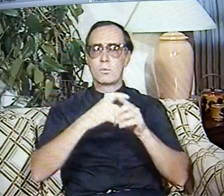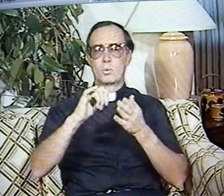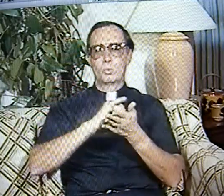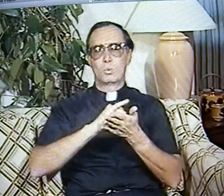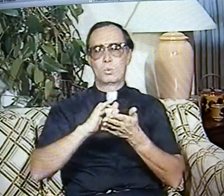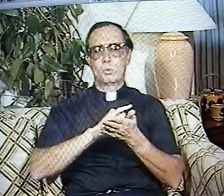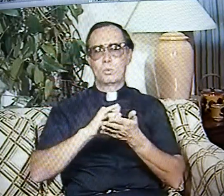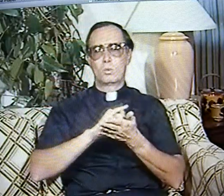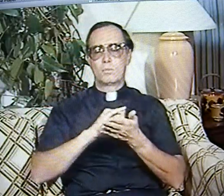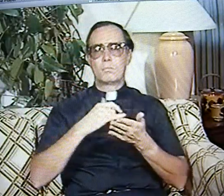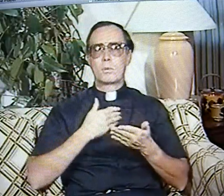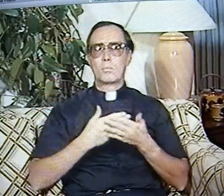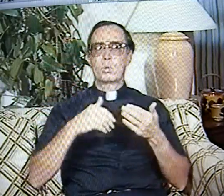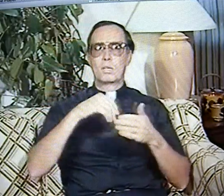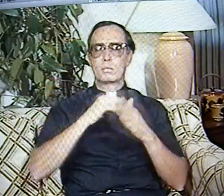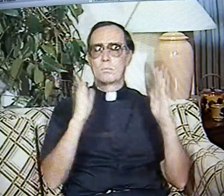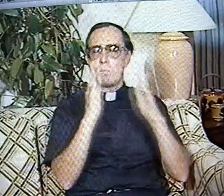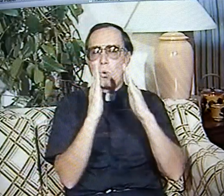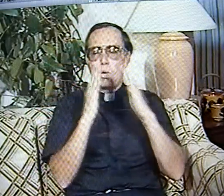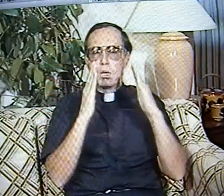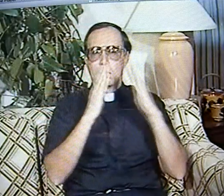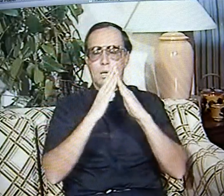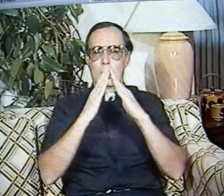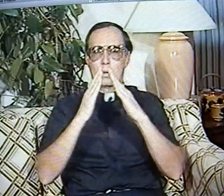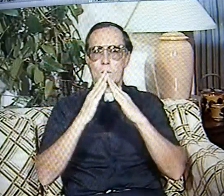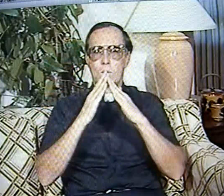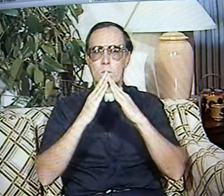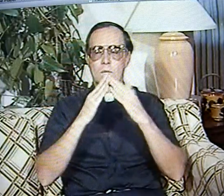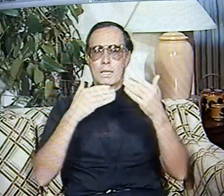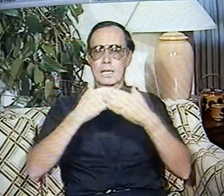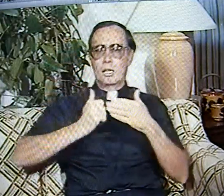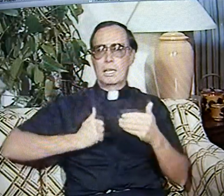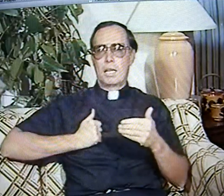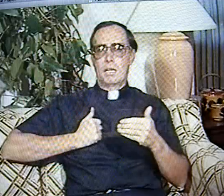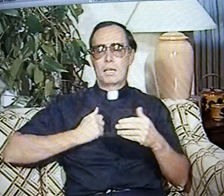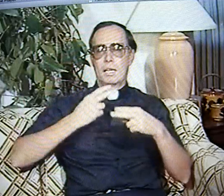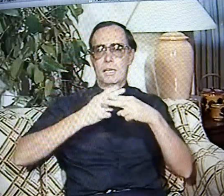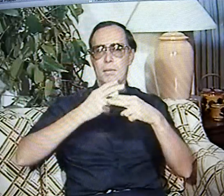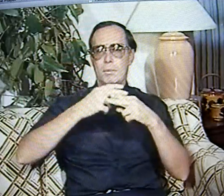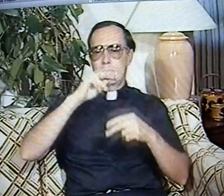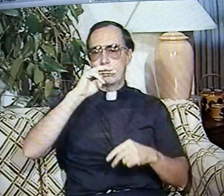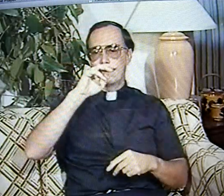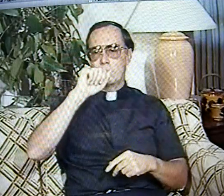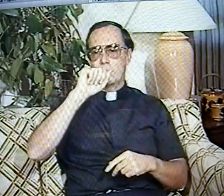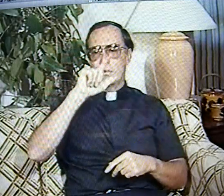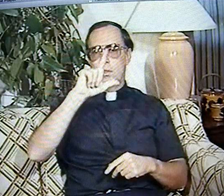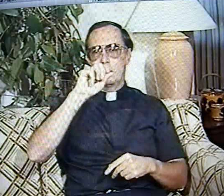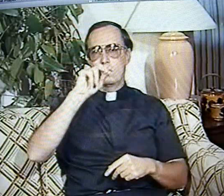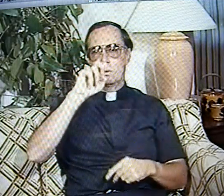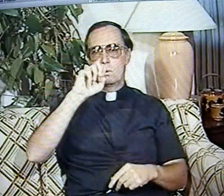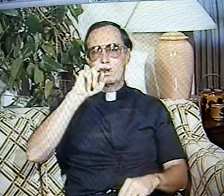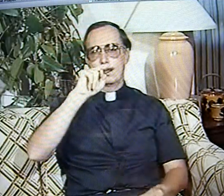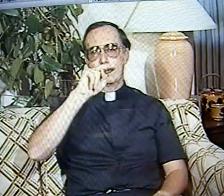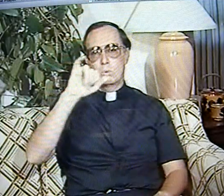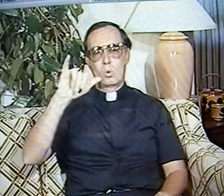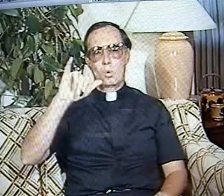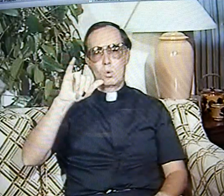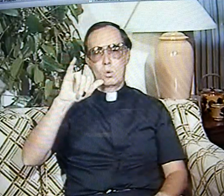My grandparents are deaf too. I was born in New York, a town named